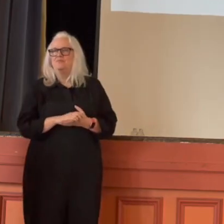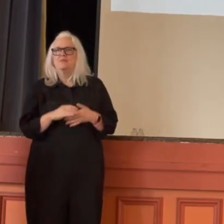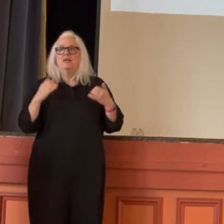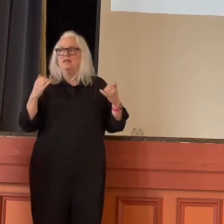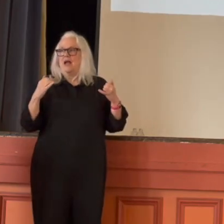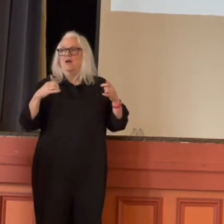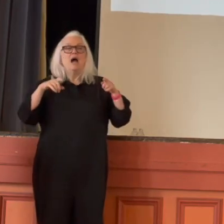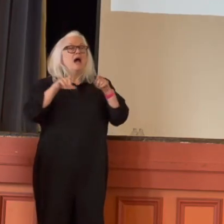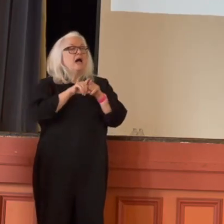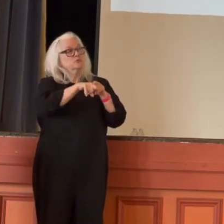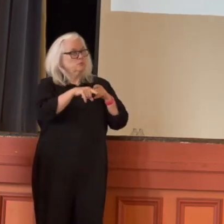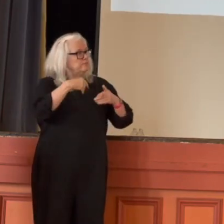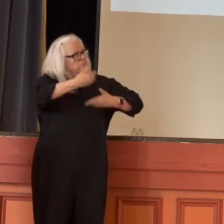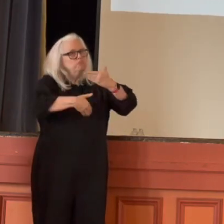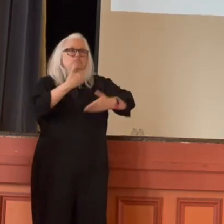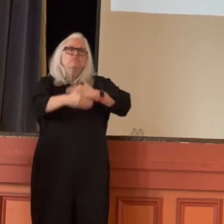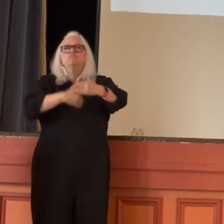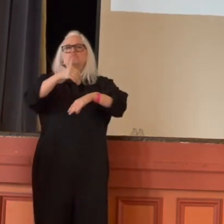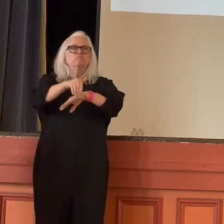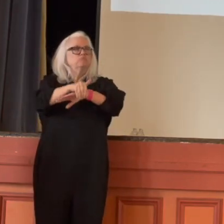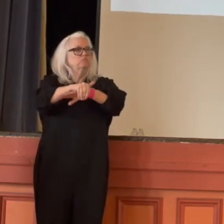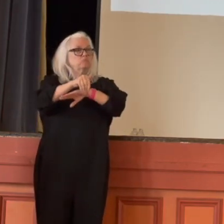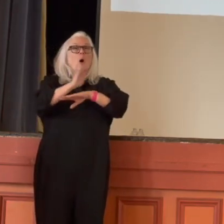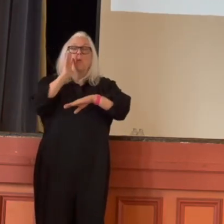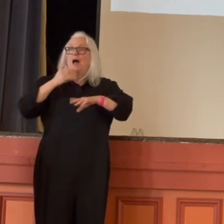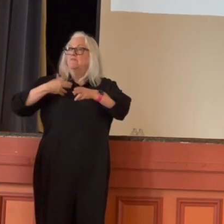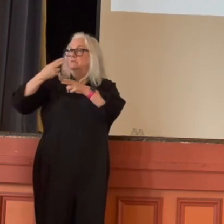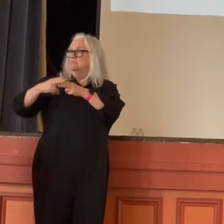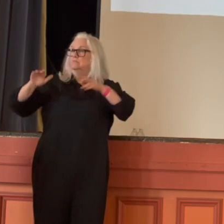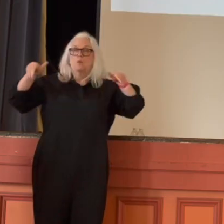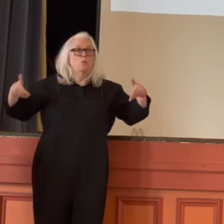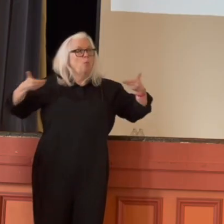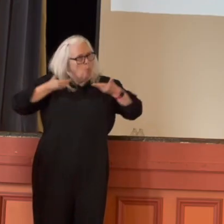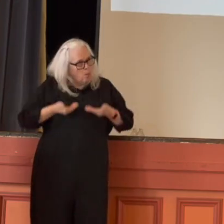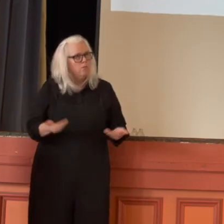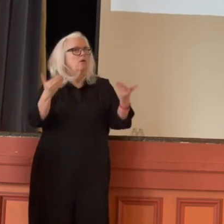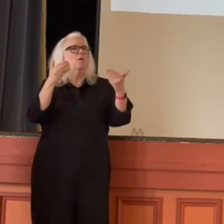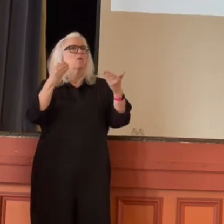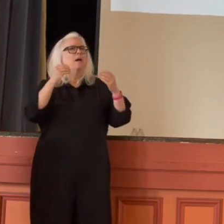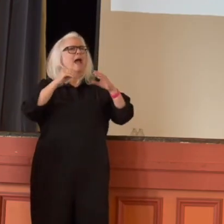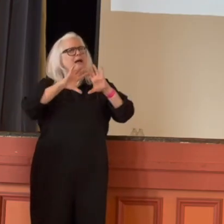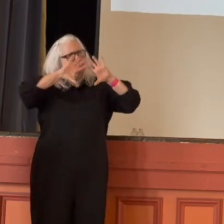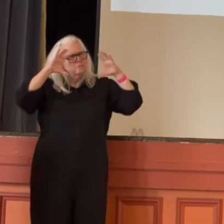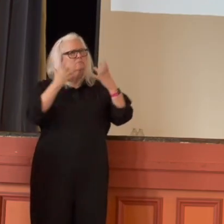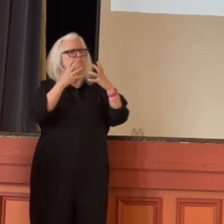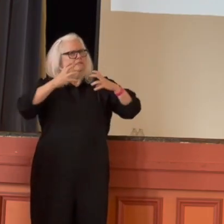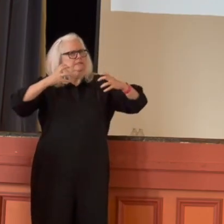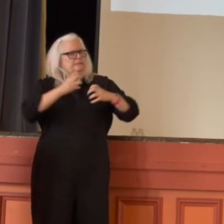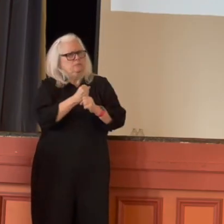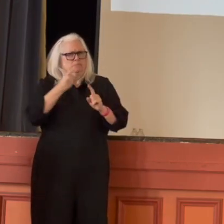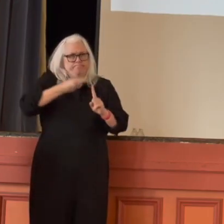As we approach tonight, we are going to have just a brief welcome and overview. And then I'm going to turn it